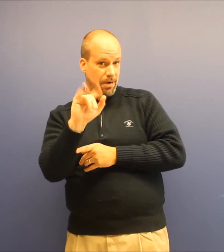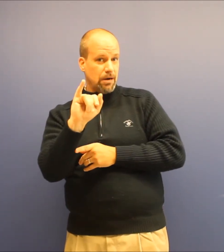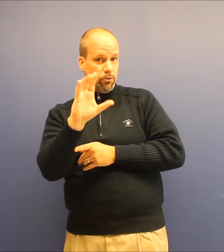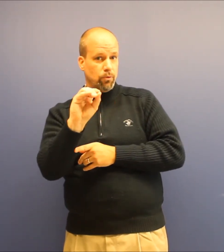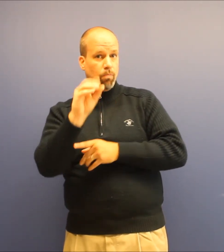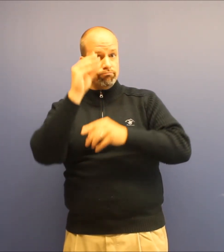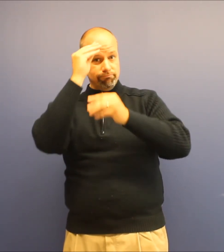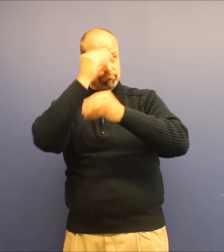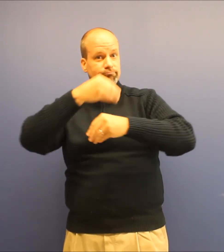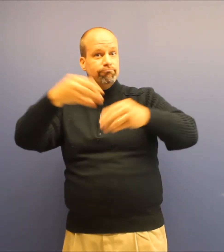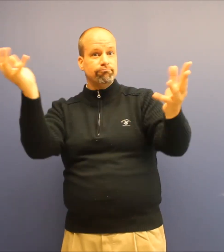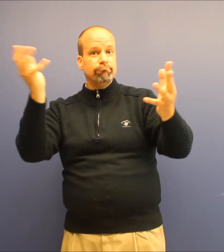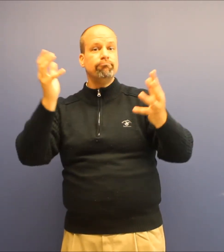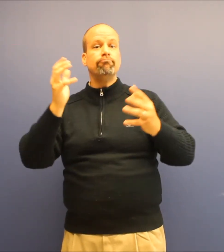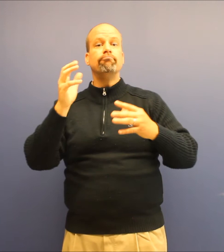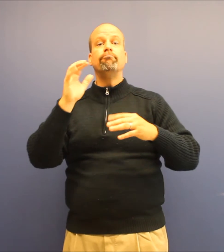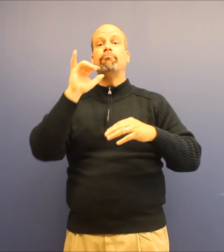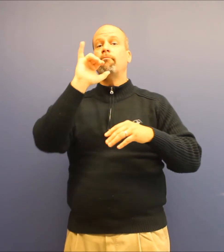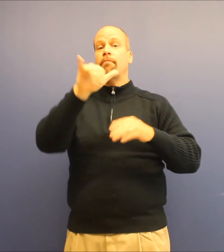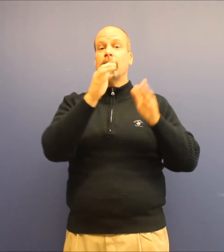National Public Radio says